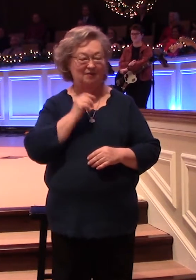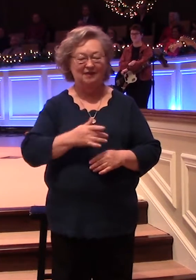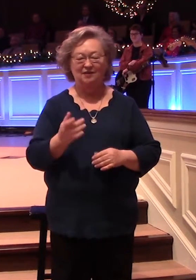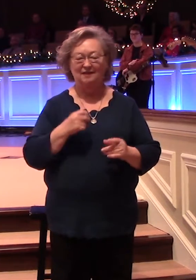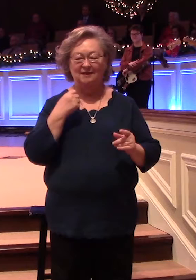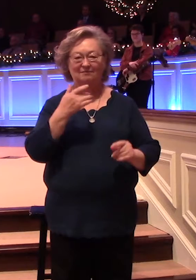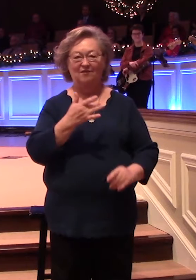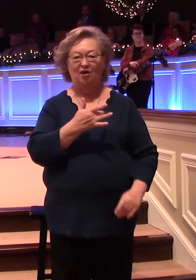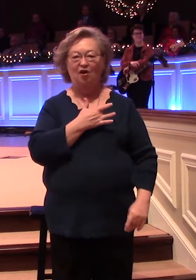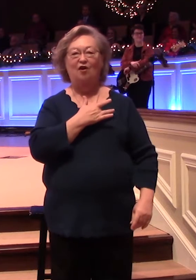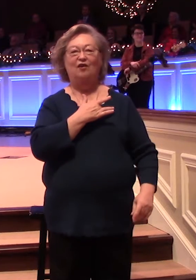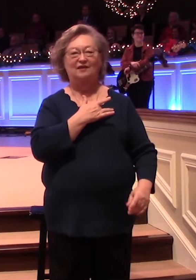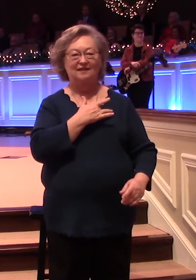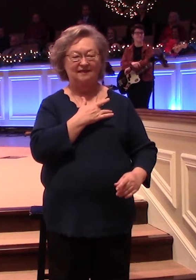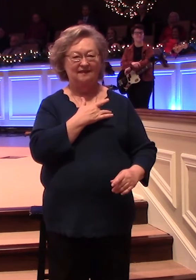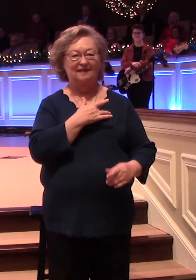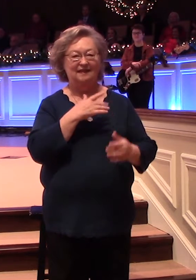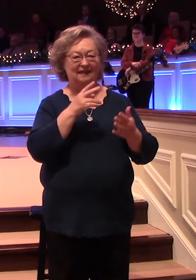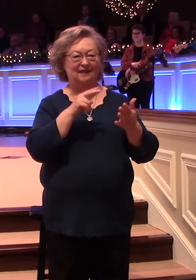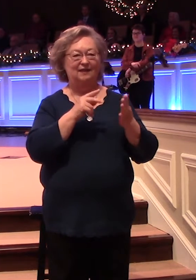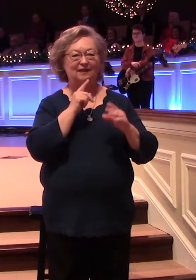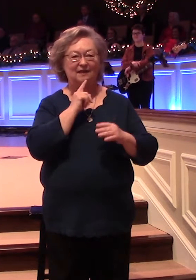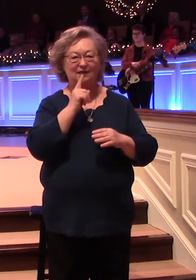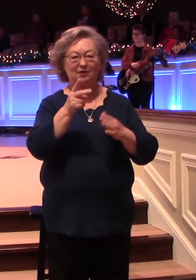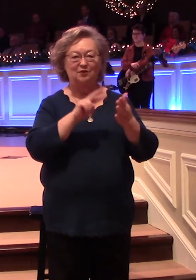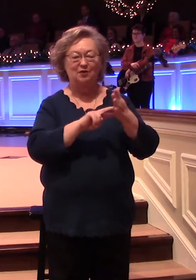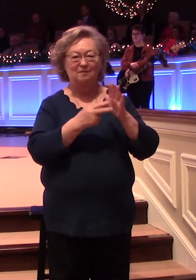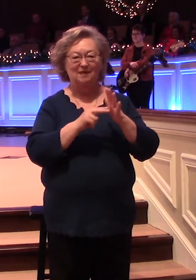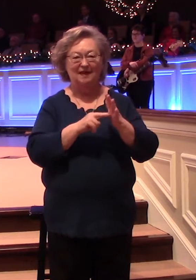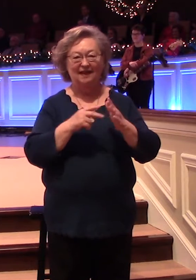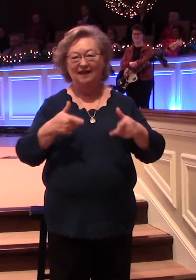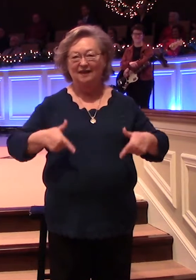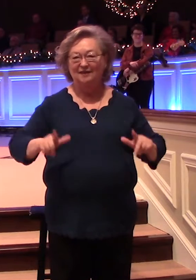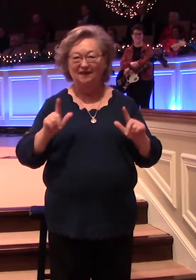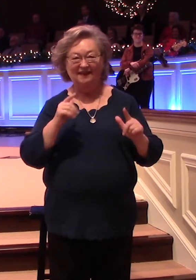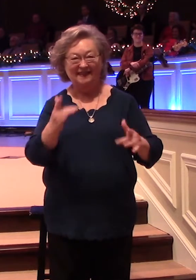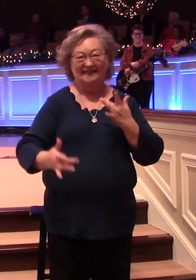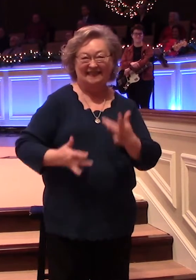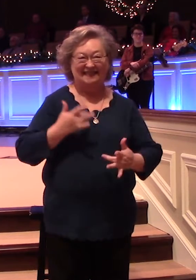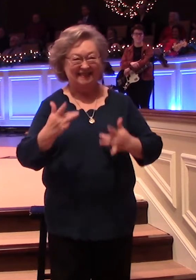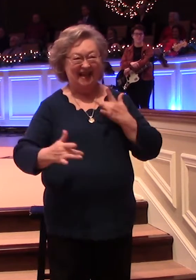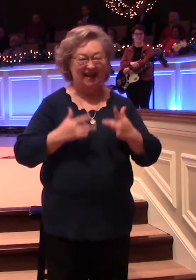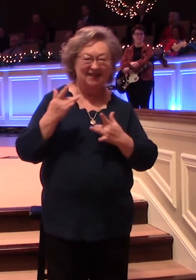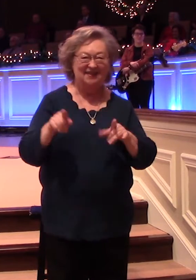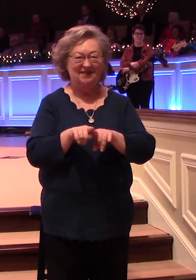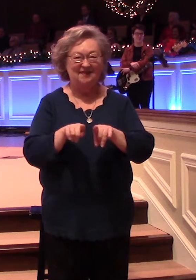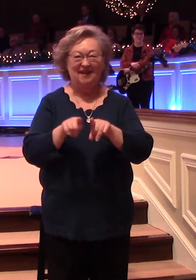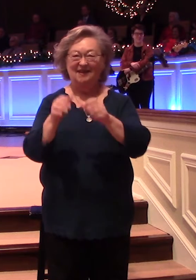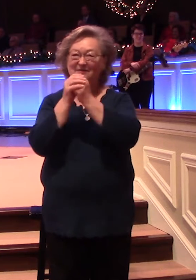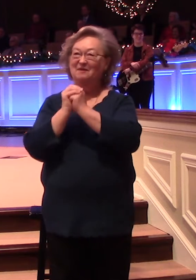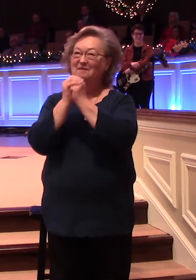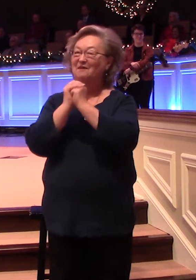all about. You let this song light your fire this morning as we worship together.